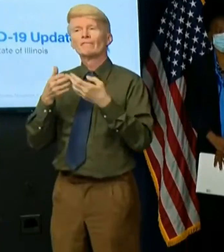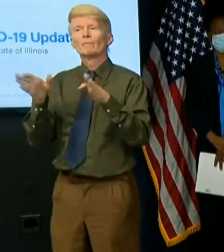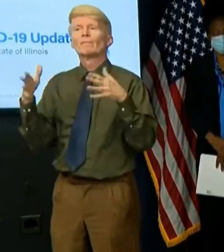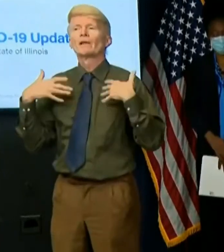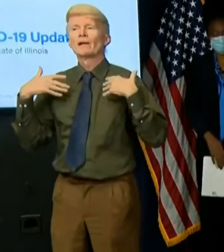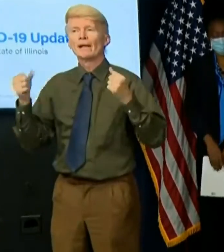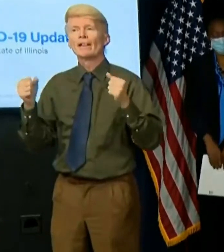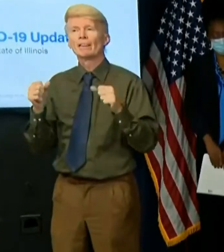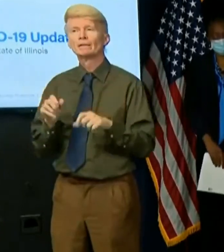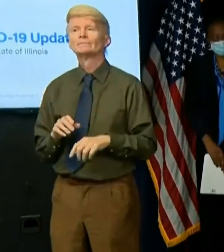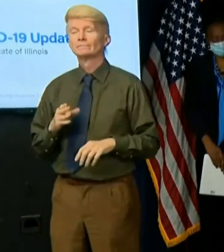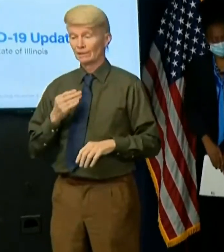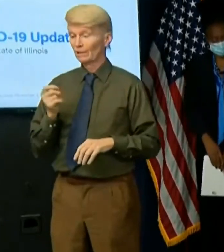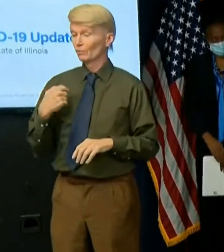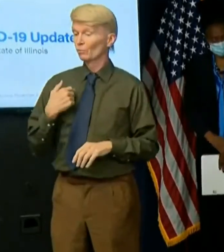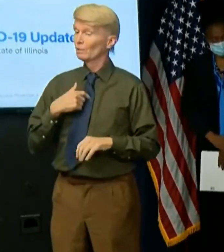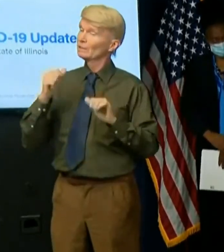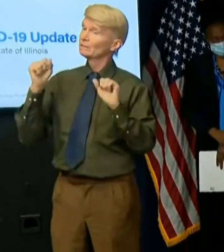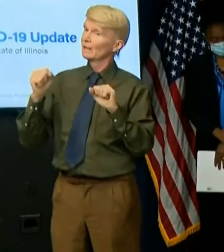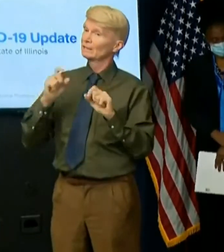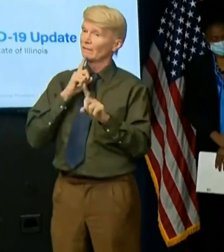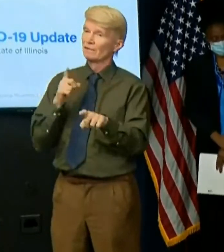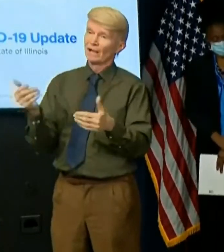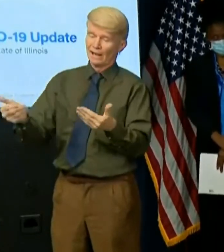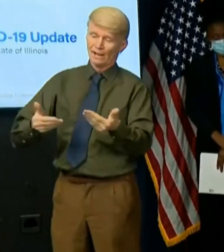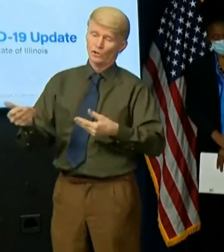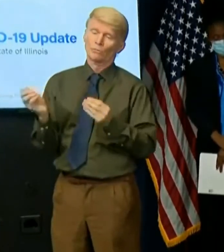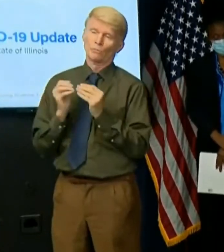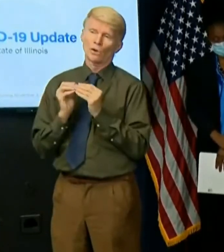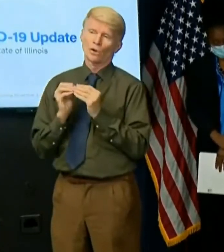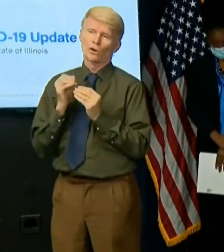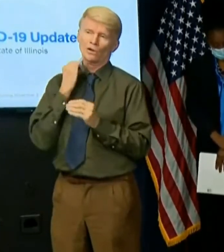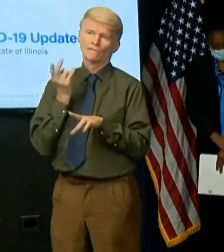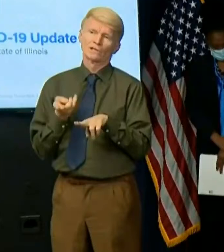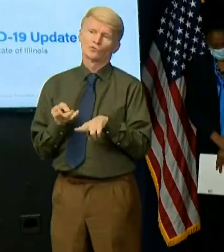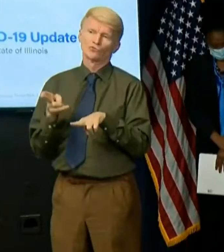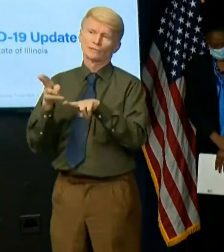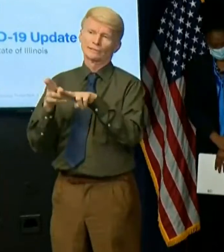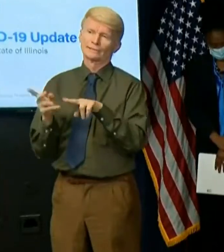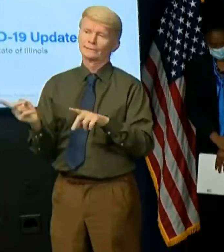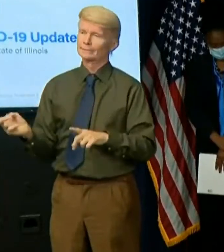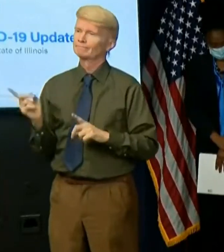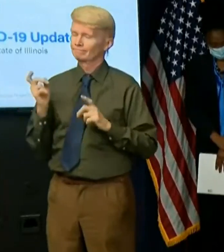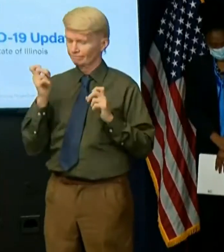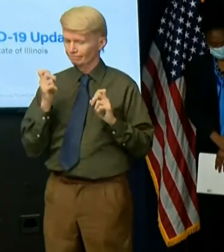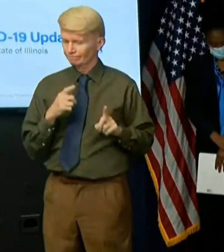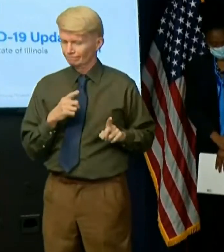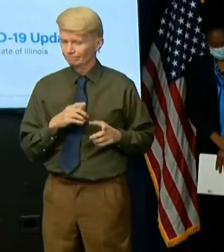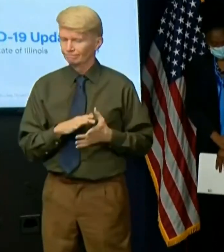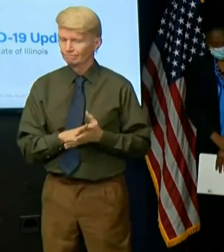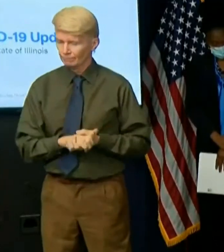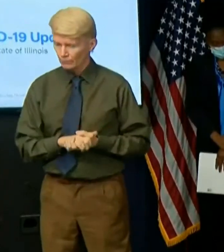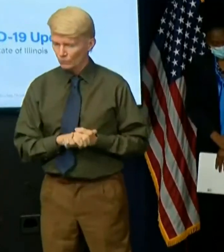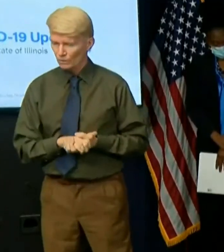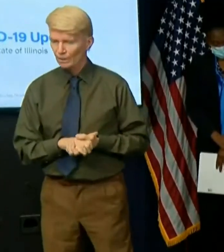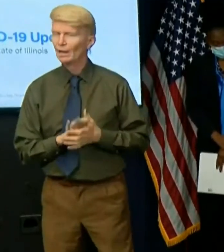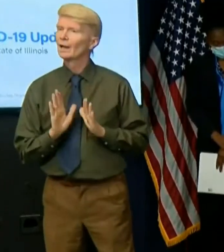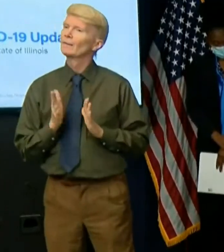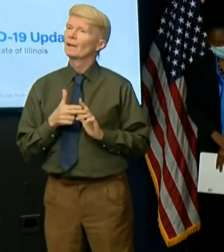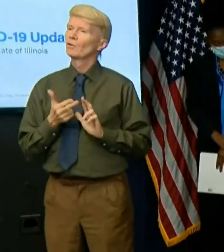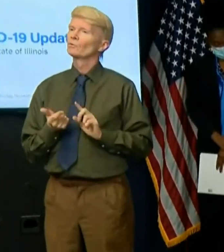definitely should hire more if we continue to have this increasing caseload. A.D. Quigg is asking